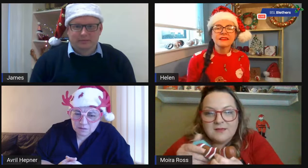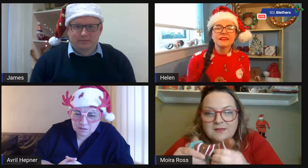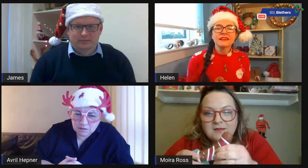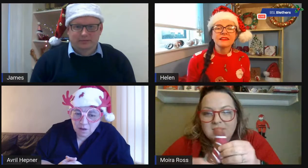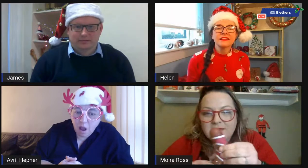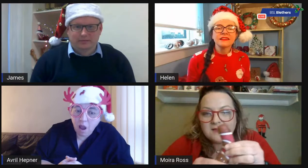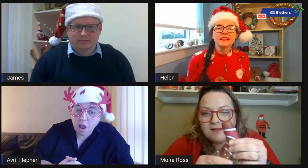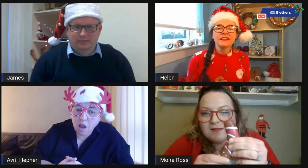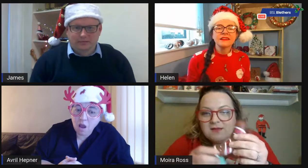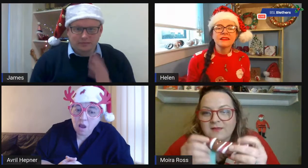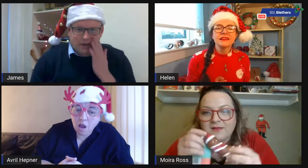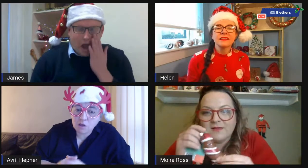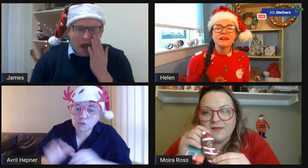And